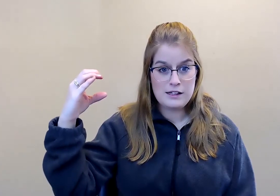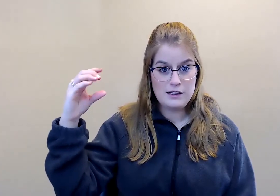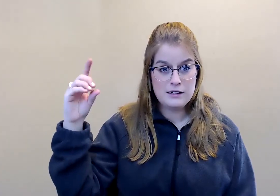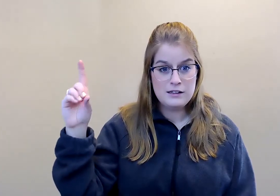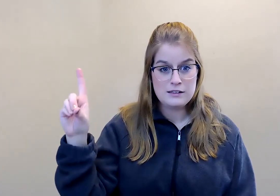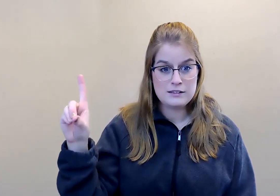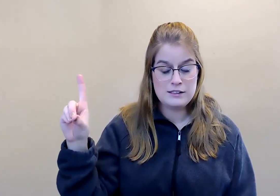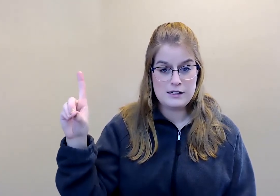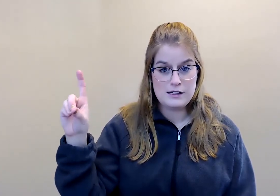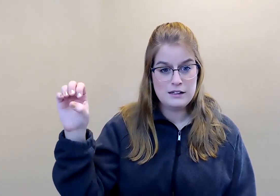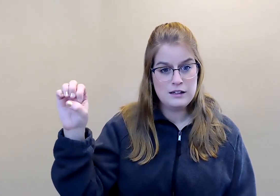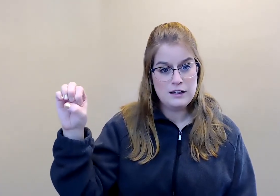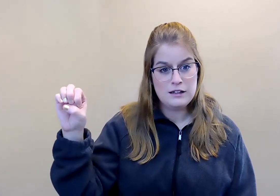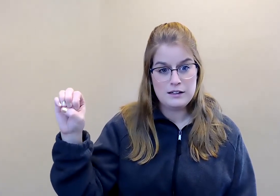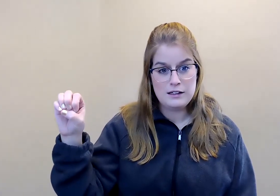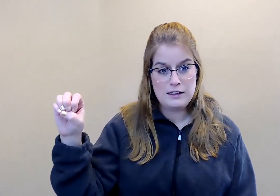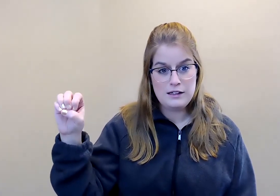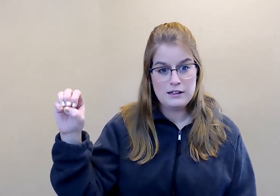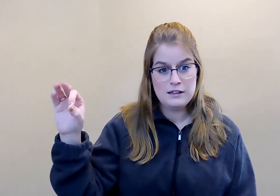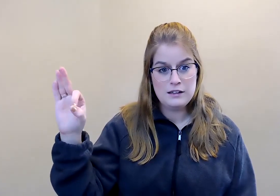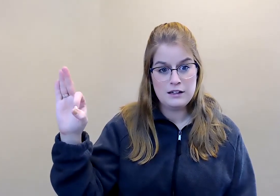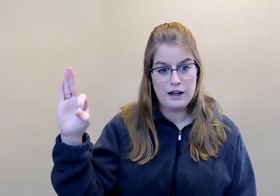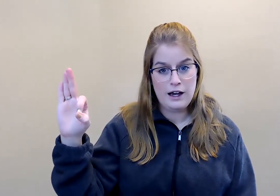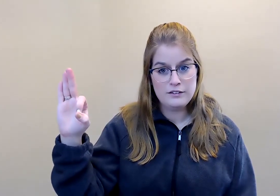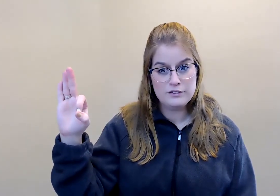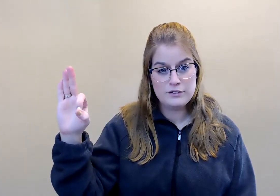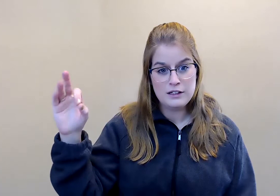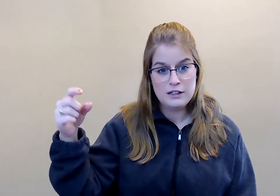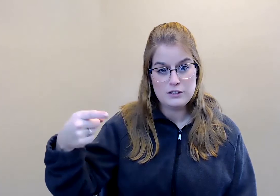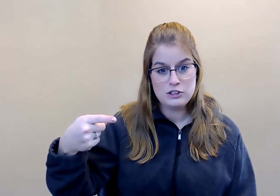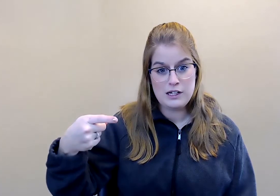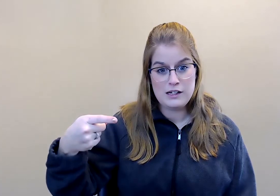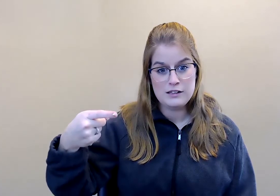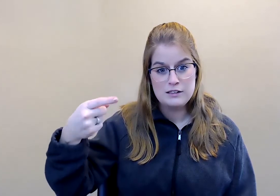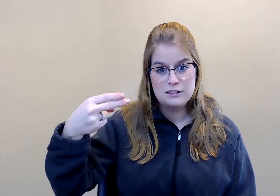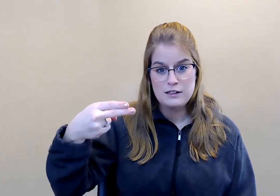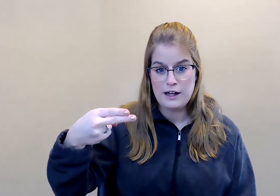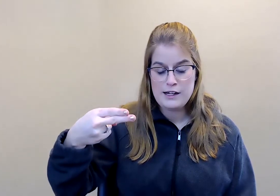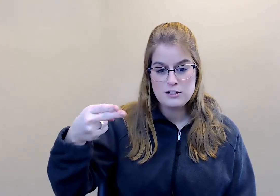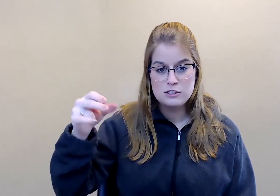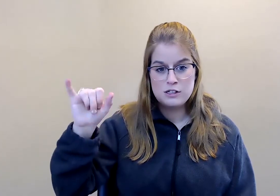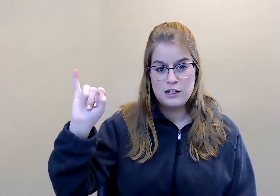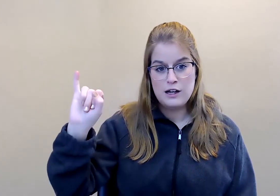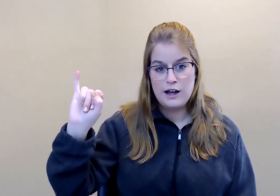C, D, E, F, G, H,